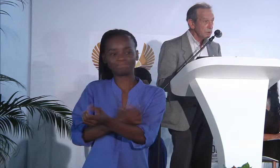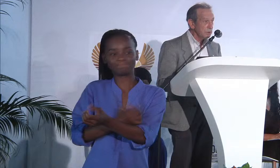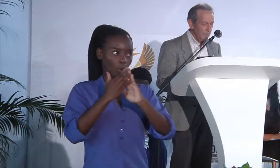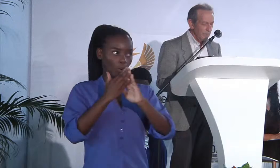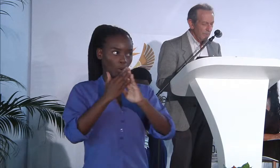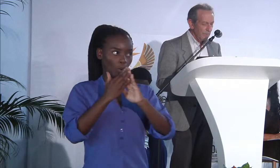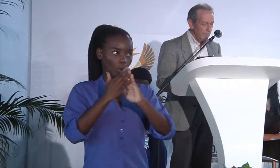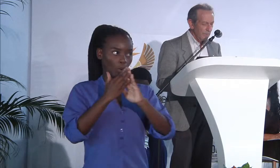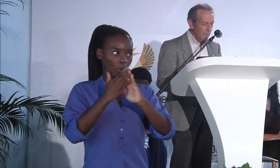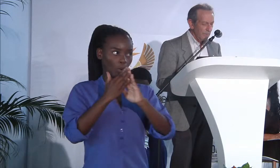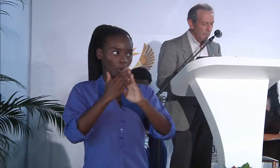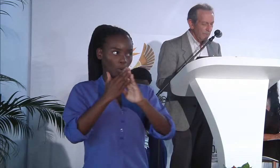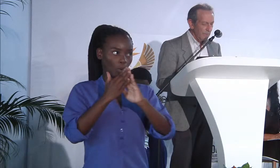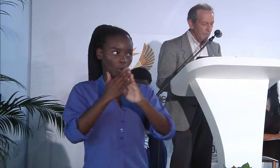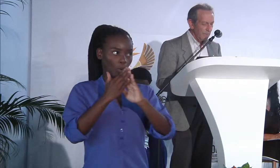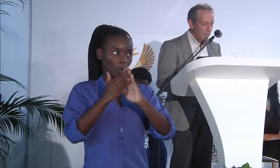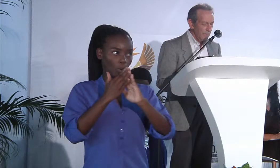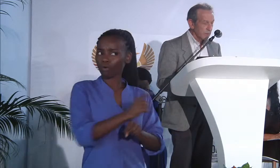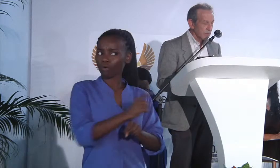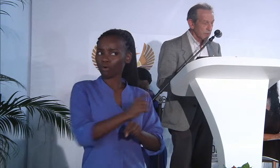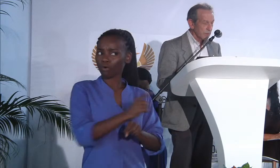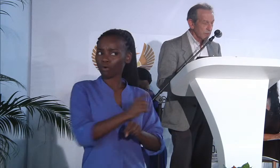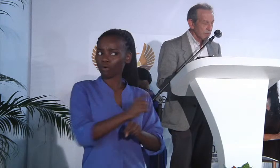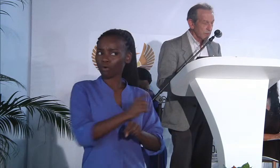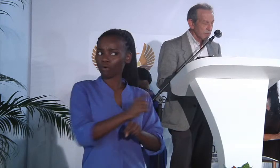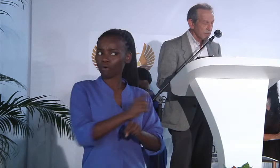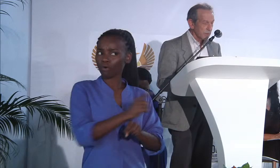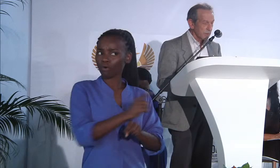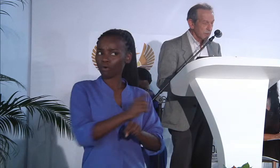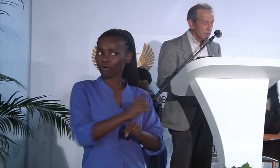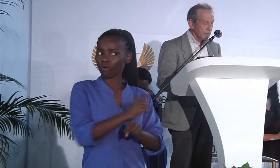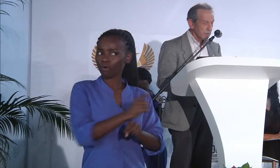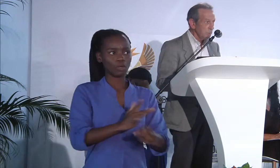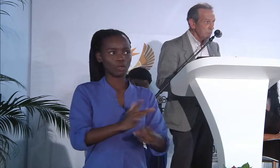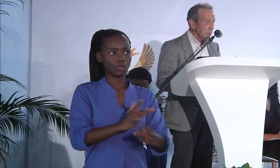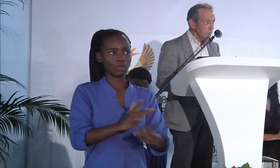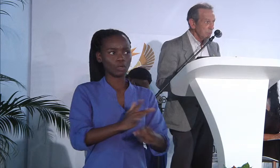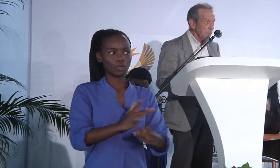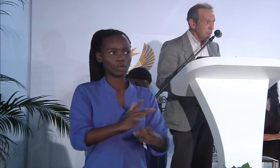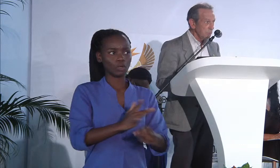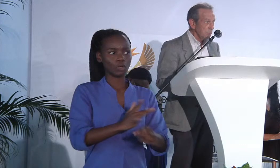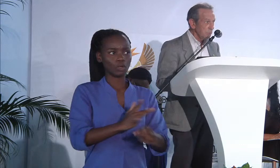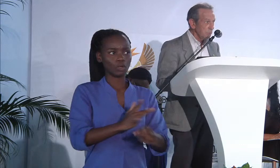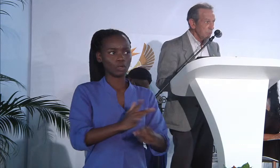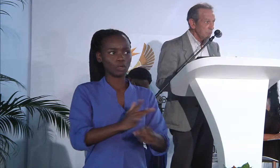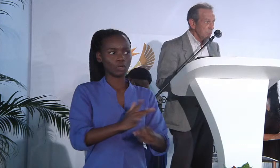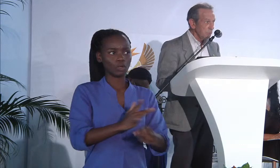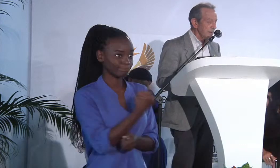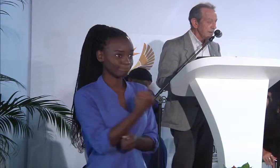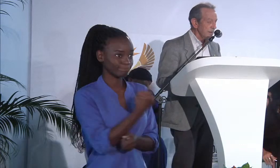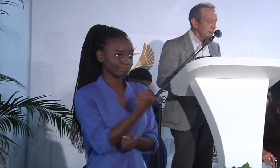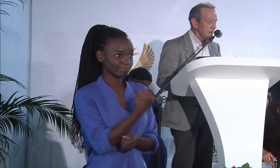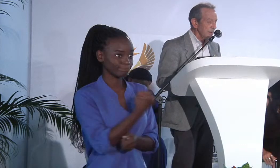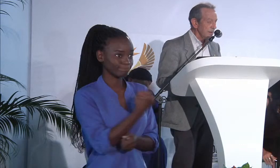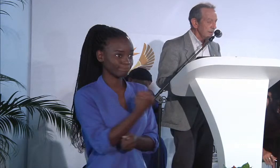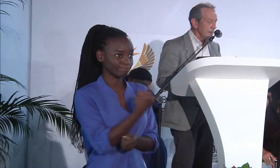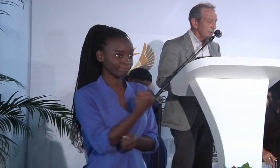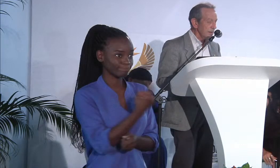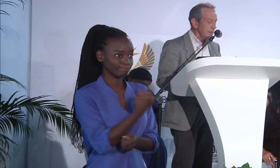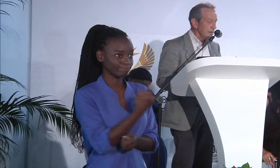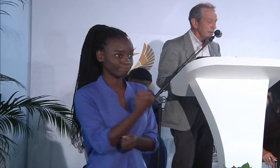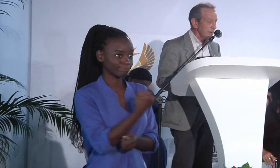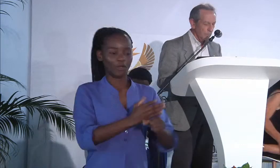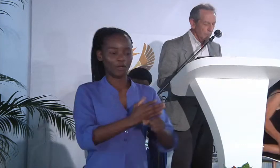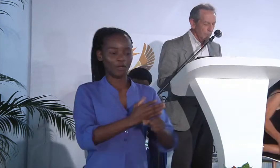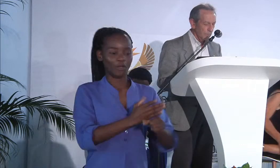inclusive and participatory agents for change. And what we are witnessing here today is exactly what Principle 5